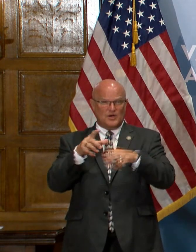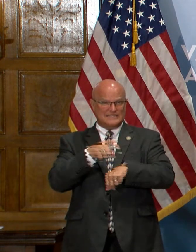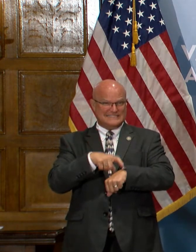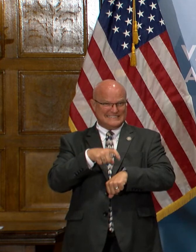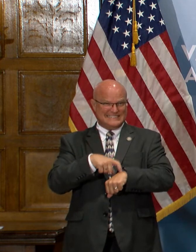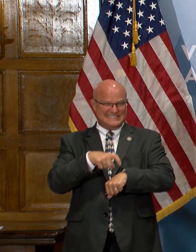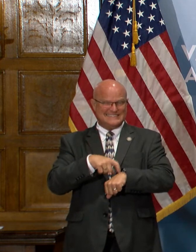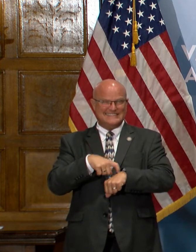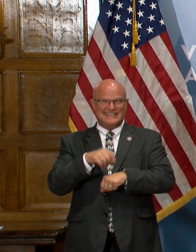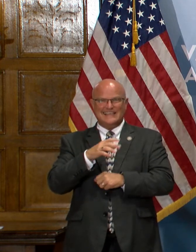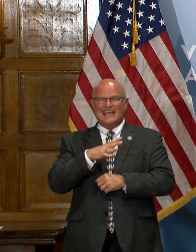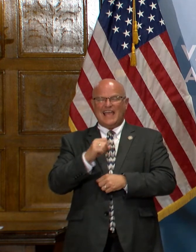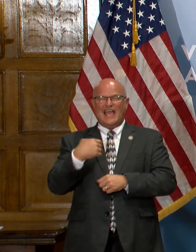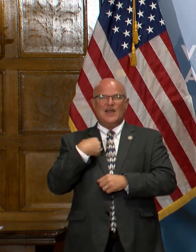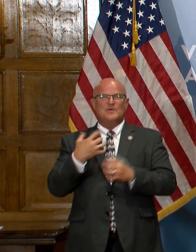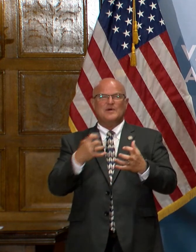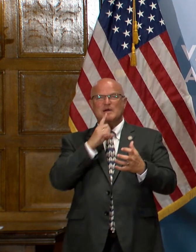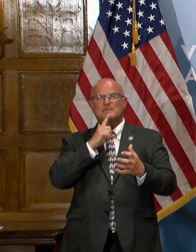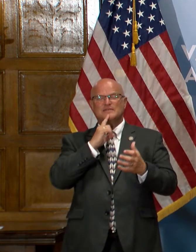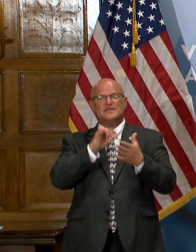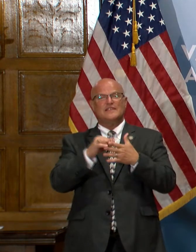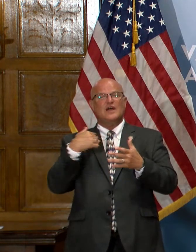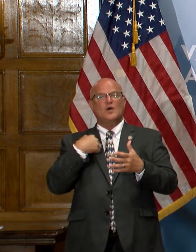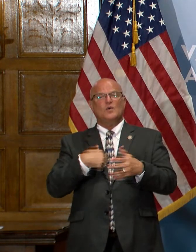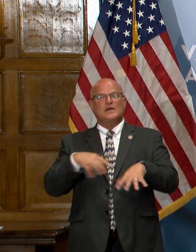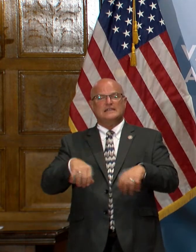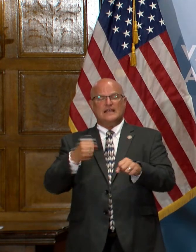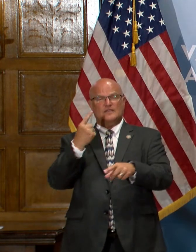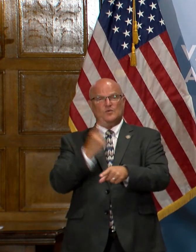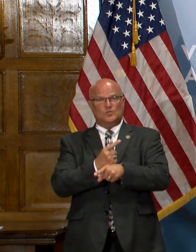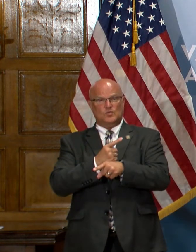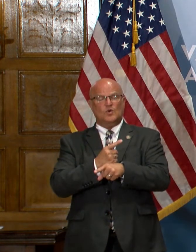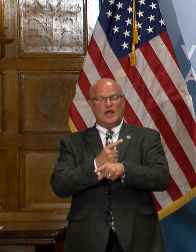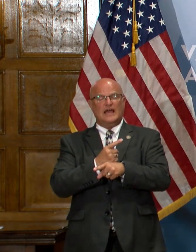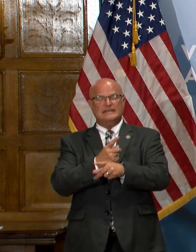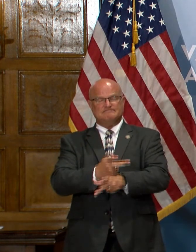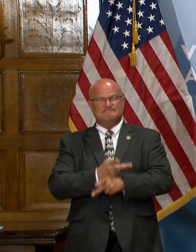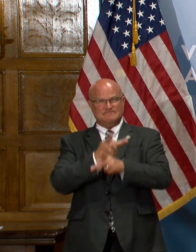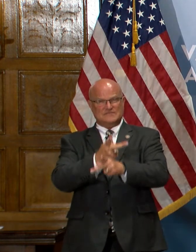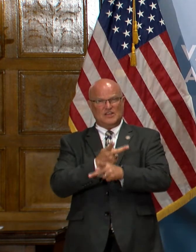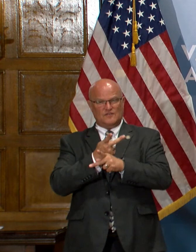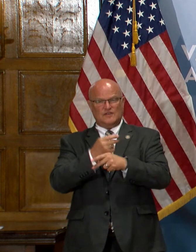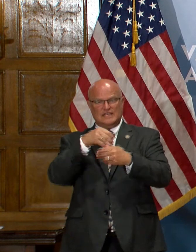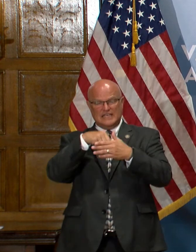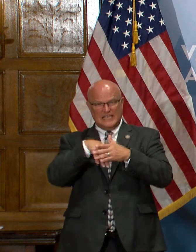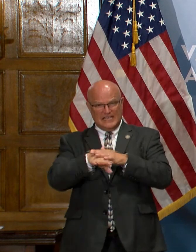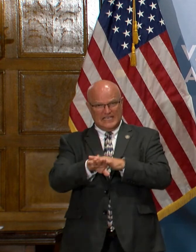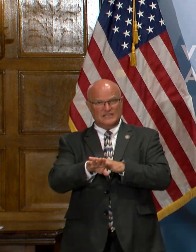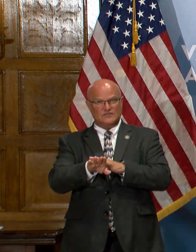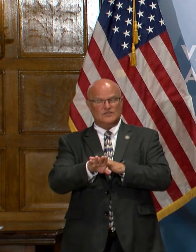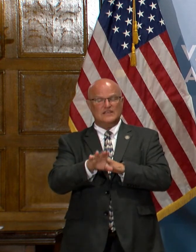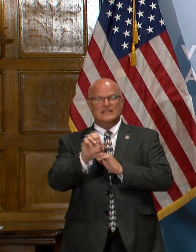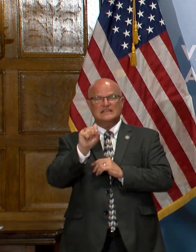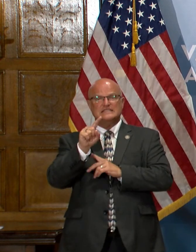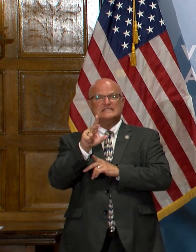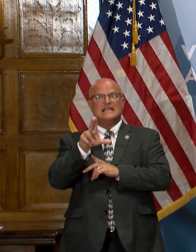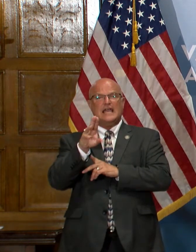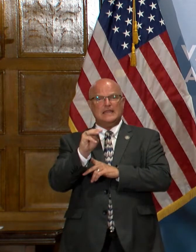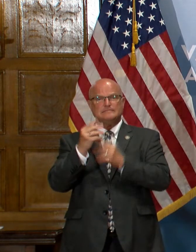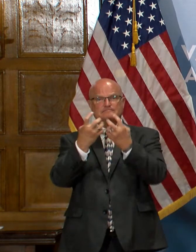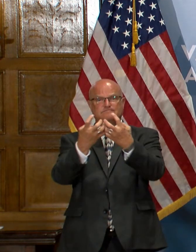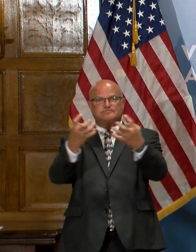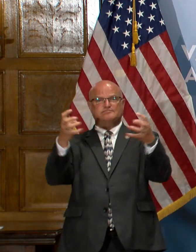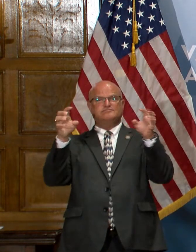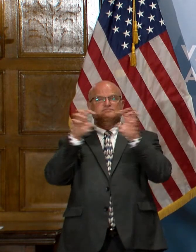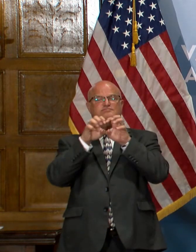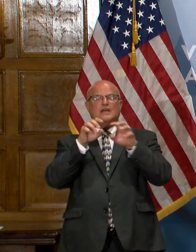season, and we just want to make sure that we take the right precautions as we enter the stadium and as we